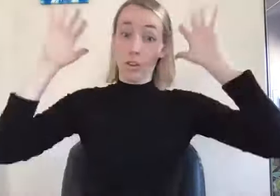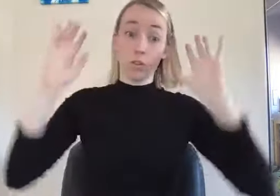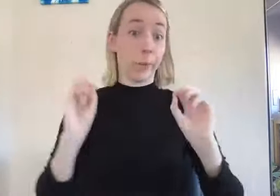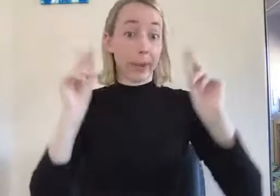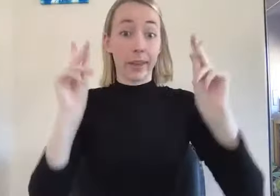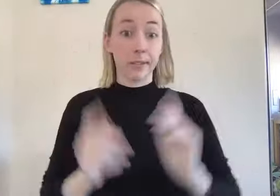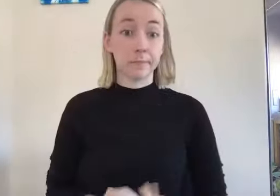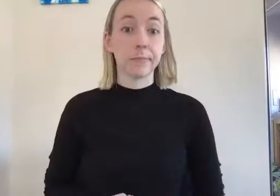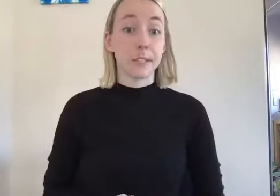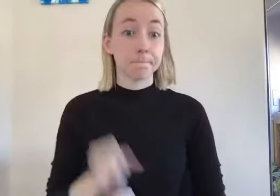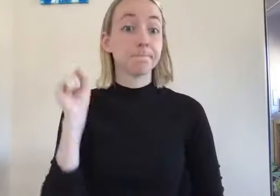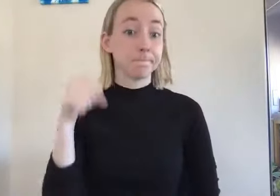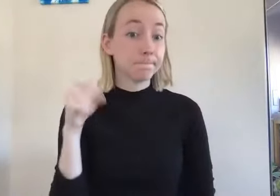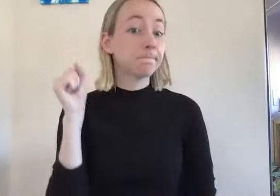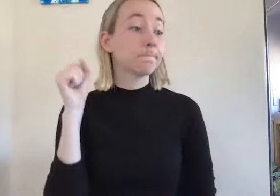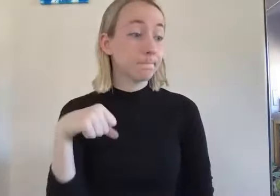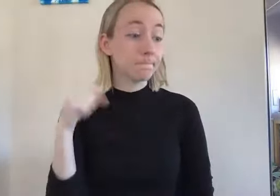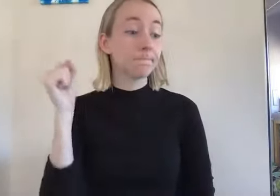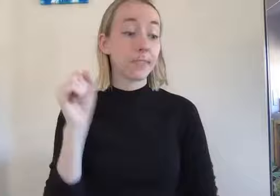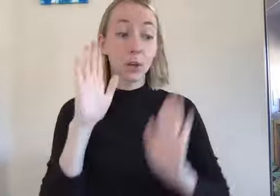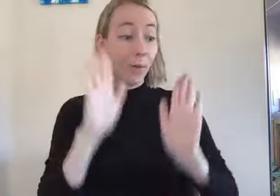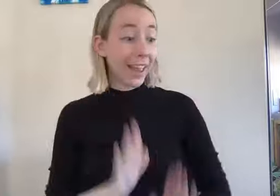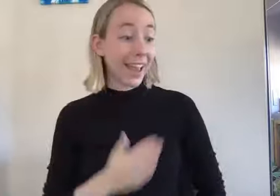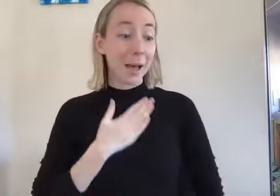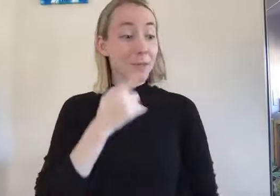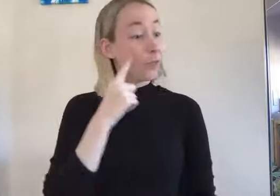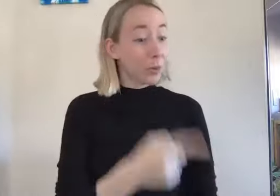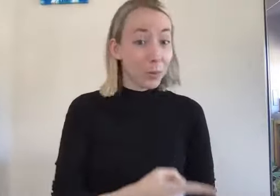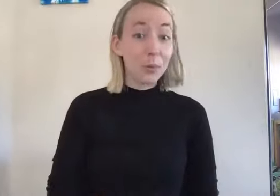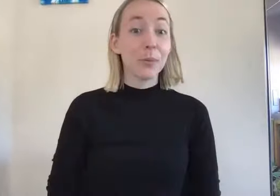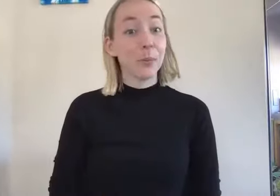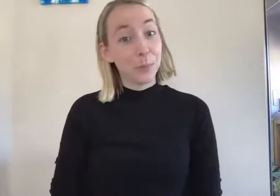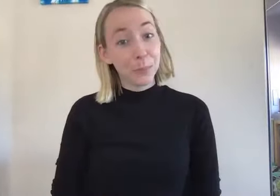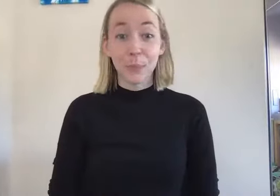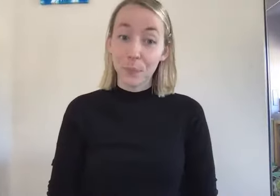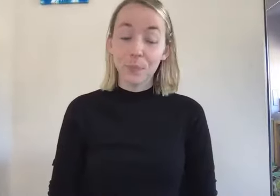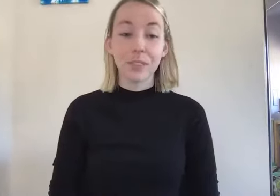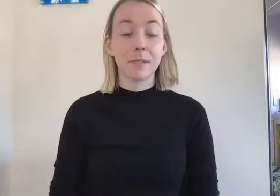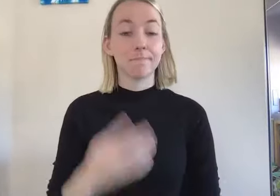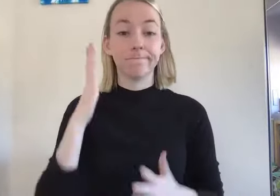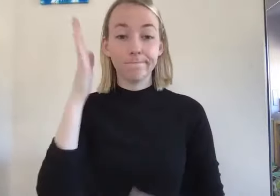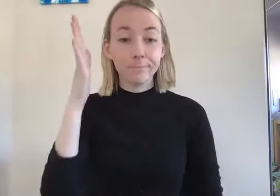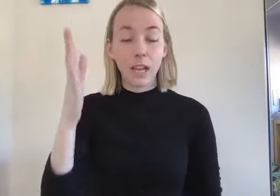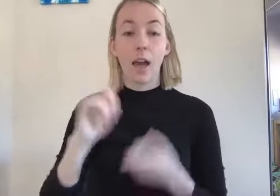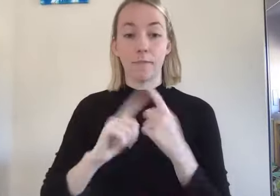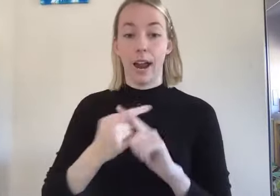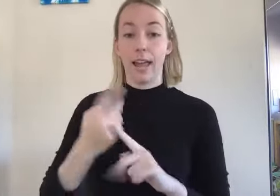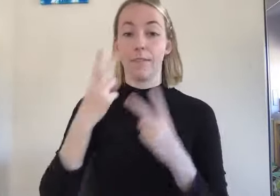mean, I guess that's, I just nodded and said, that's great. I'm glad for you. And eventually a friend of mine came